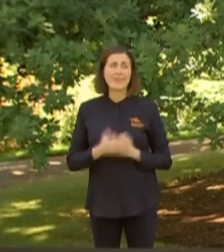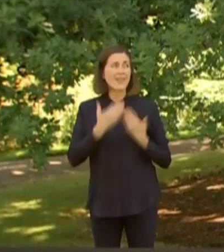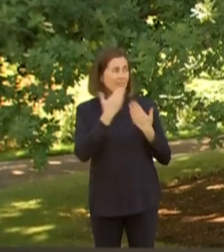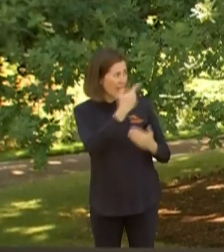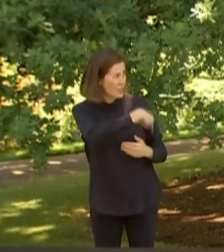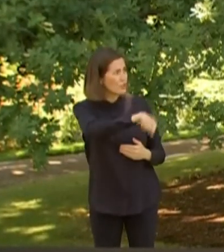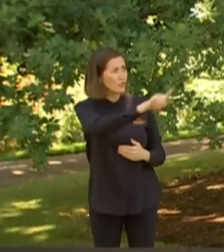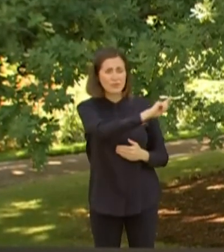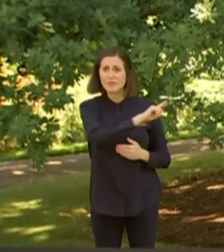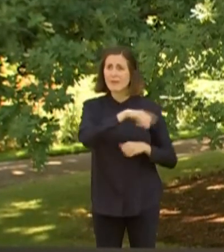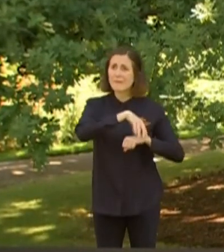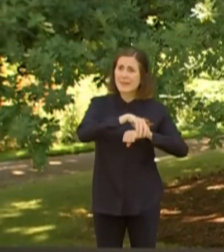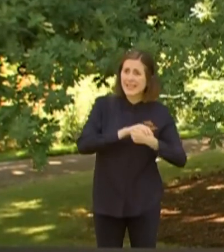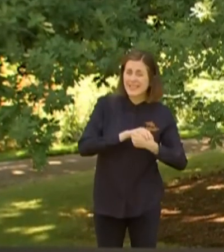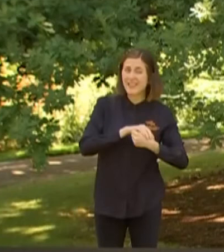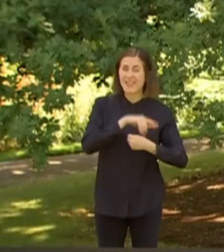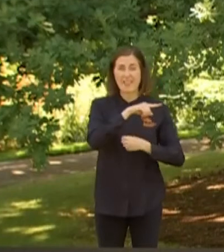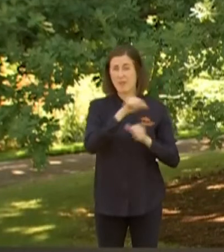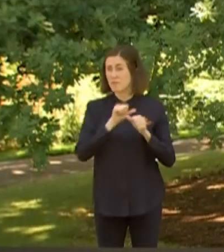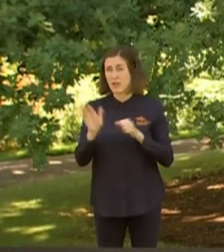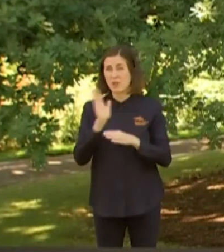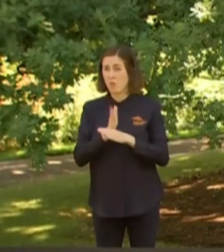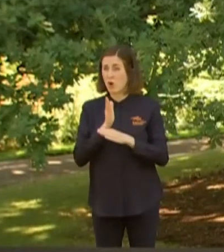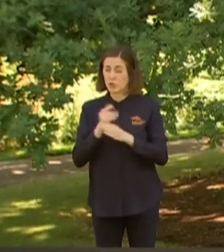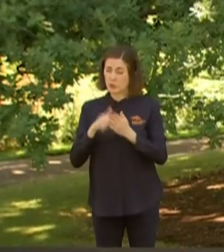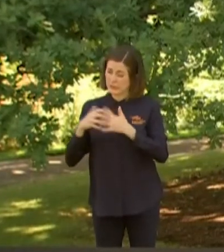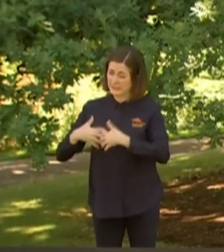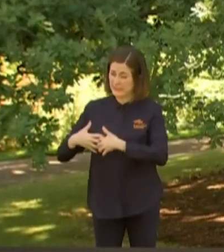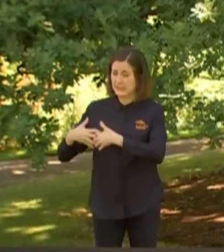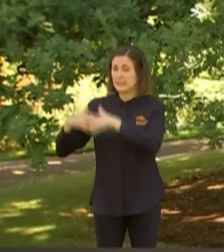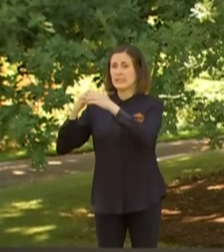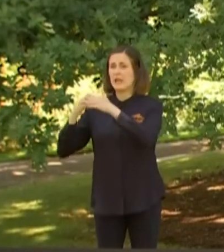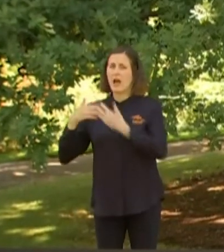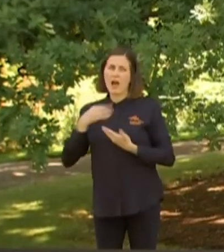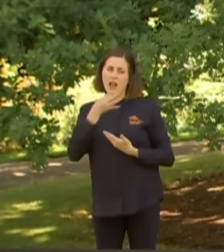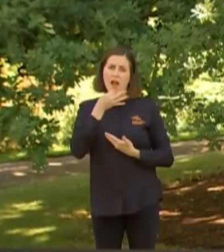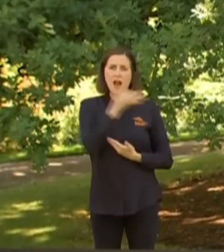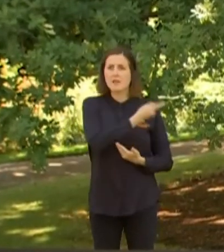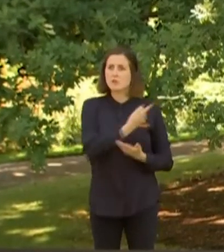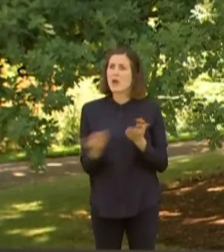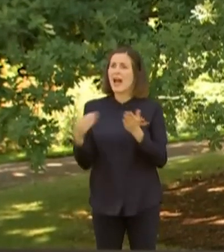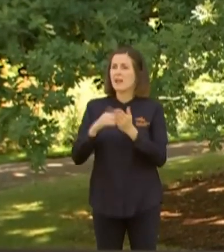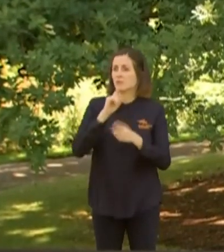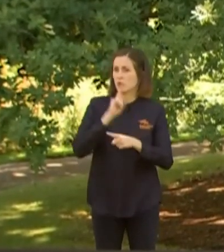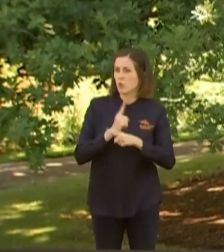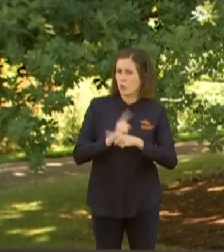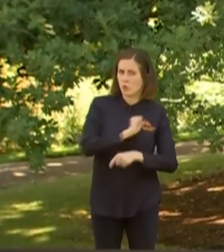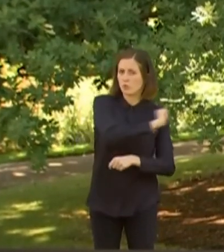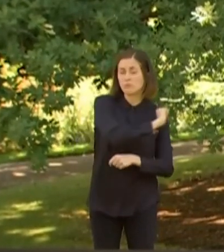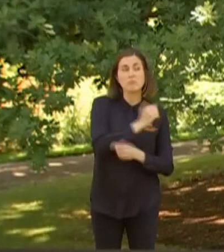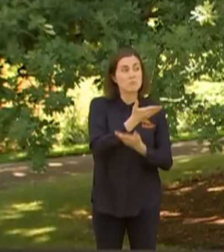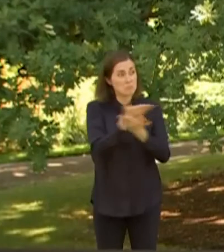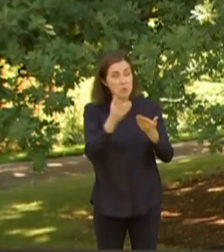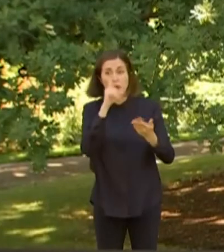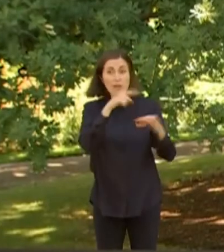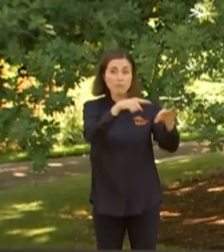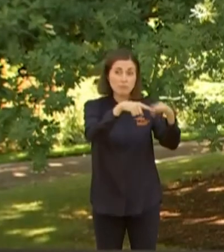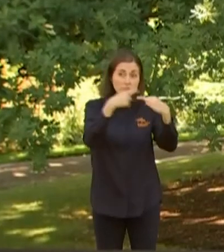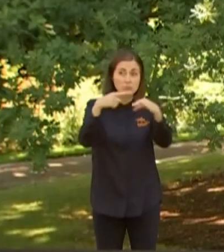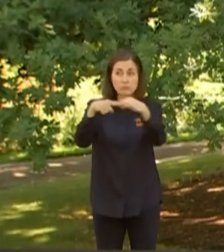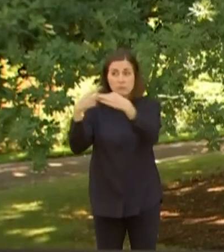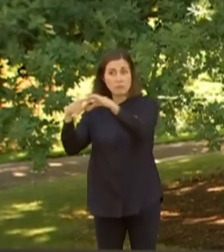make some comments, and then Ross and Emma may want to add to those comments, and then of course we're happy to take any questions you have on these